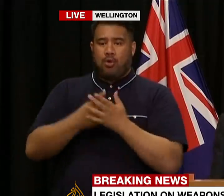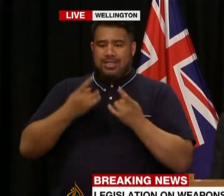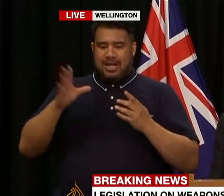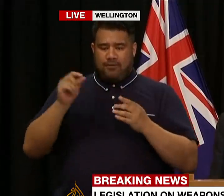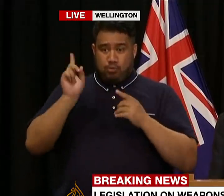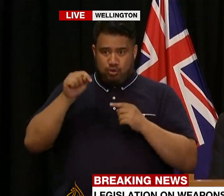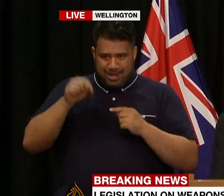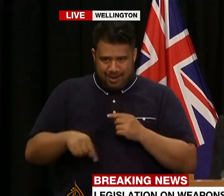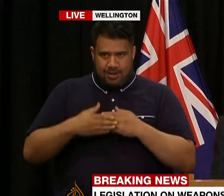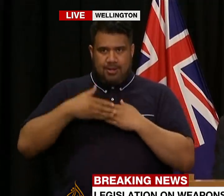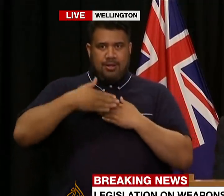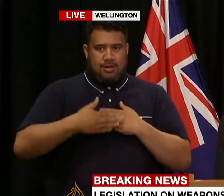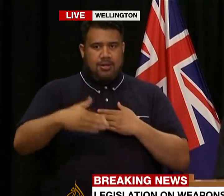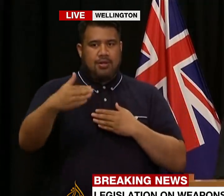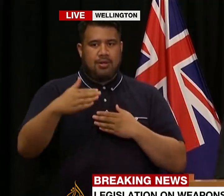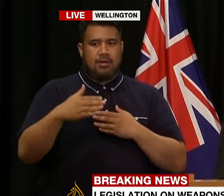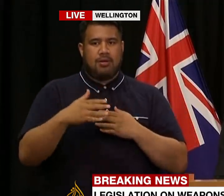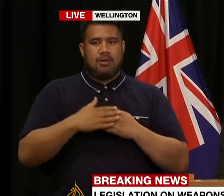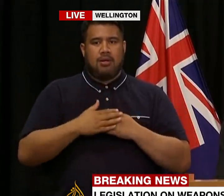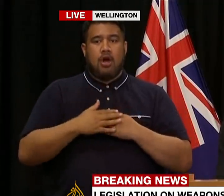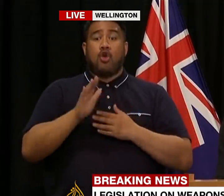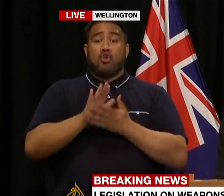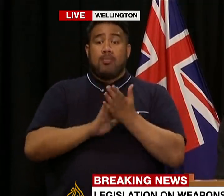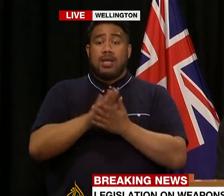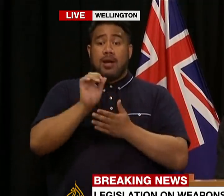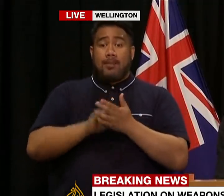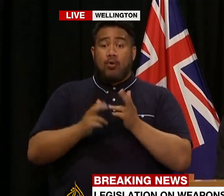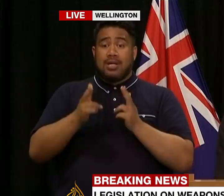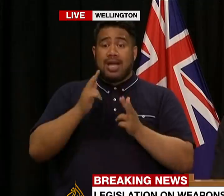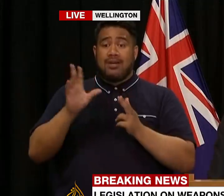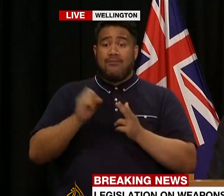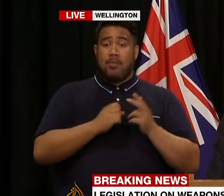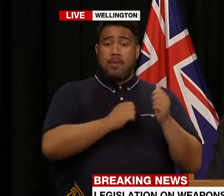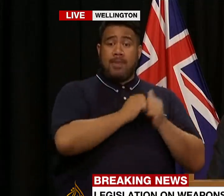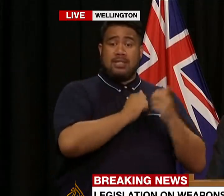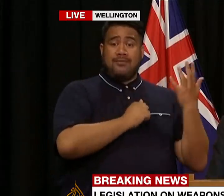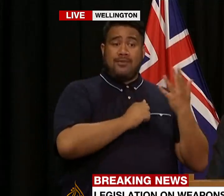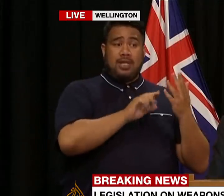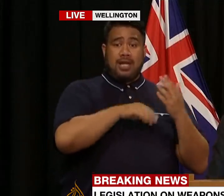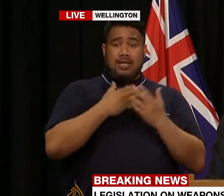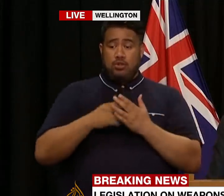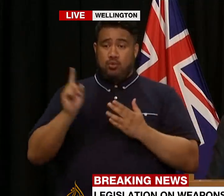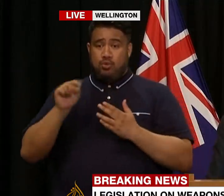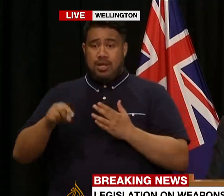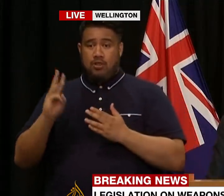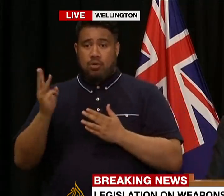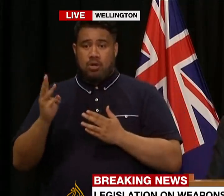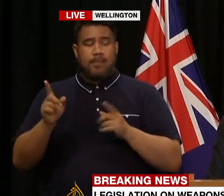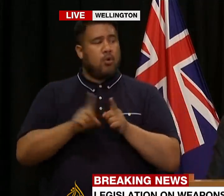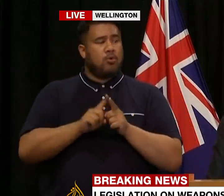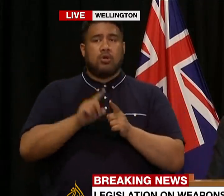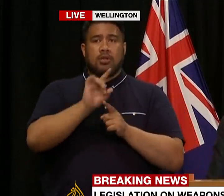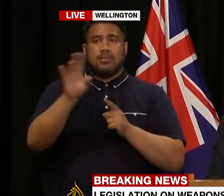March 15th, so people between then and 3 p.m. today, will they still be compensated? Who bought their guns between 15th and the 3 p.m. today, you mean? And people who